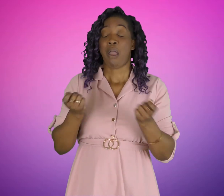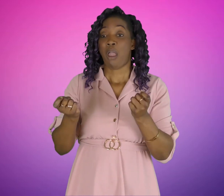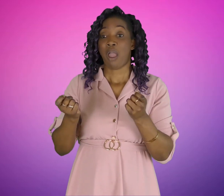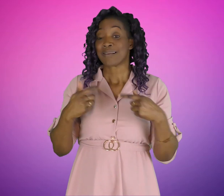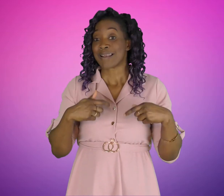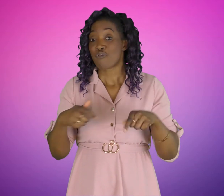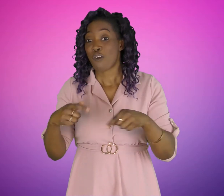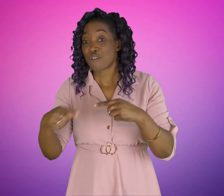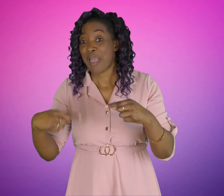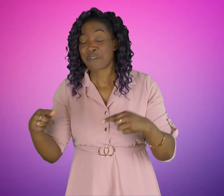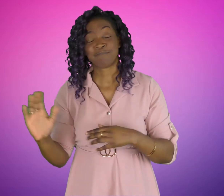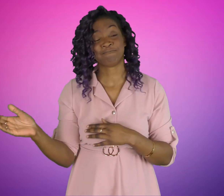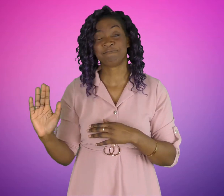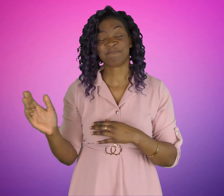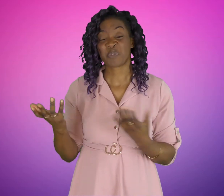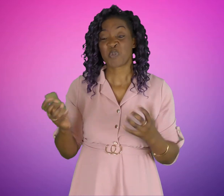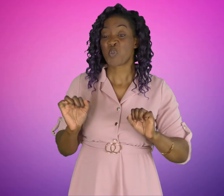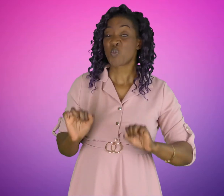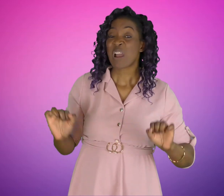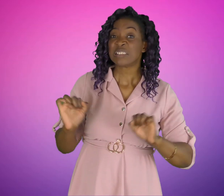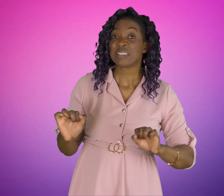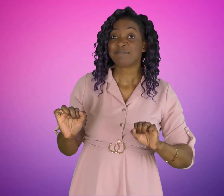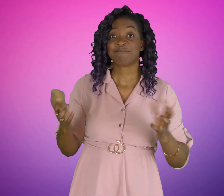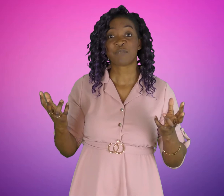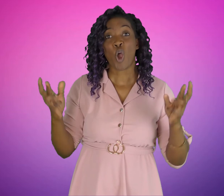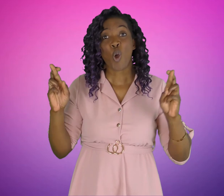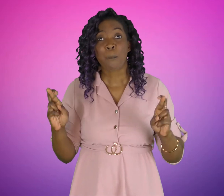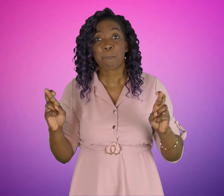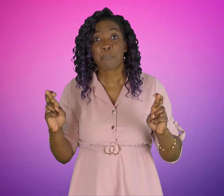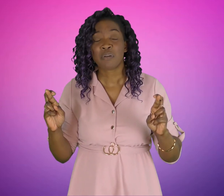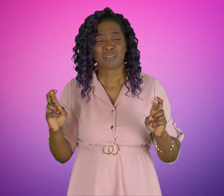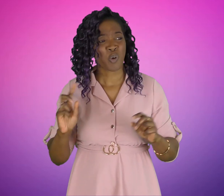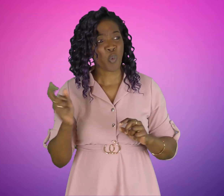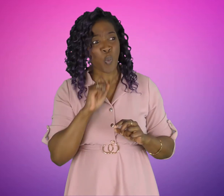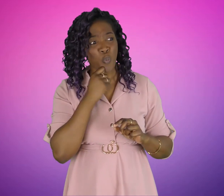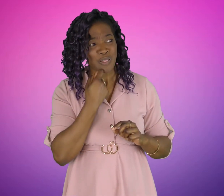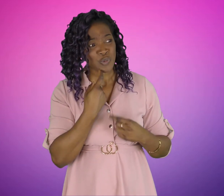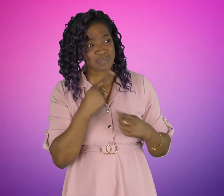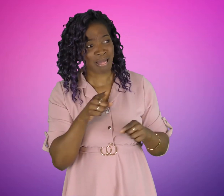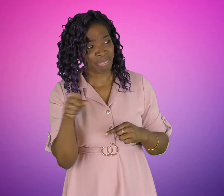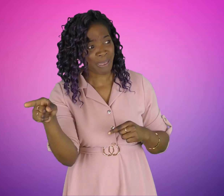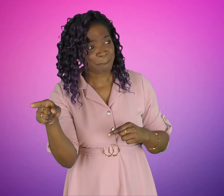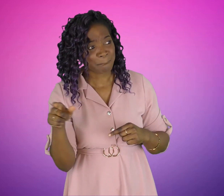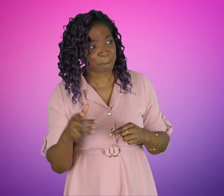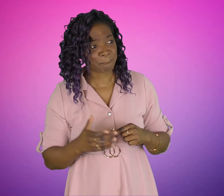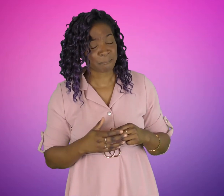last forever. We wait. We hope. What are you going to tell them? Who? Oh,